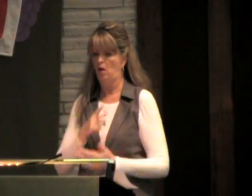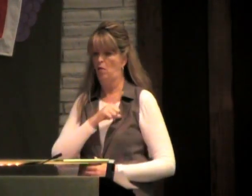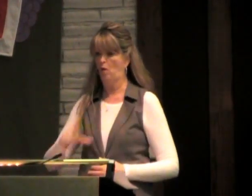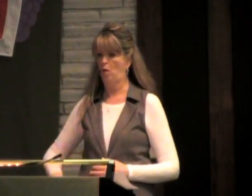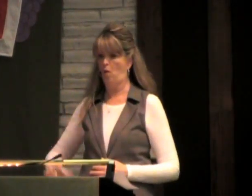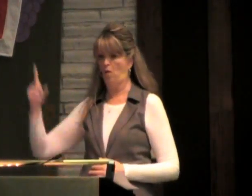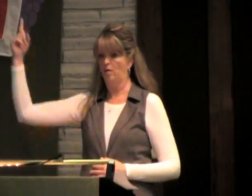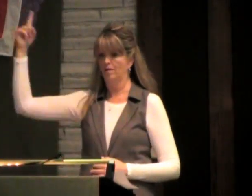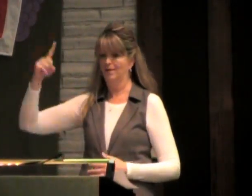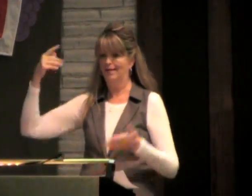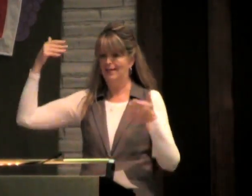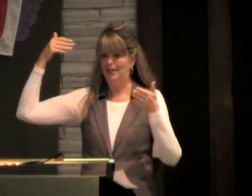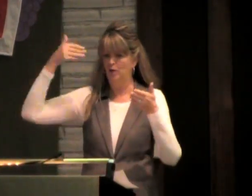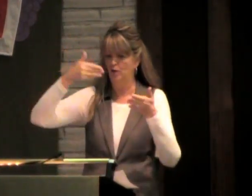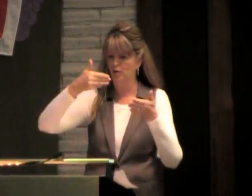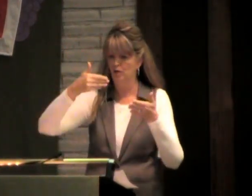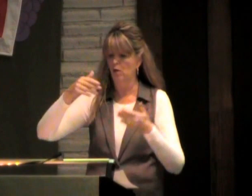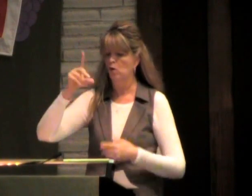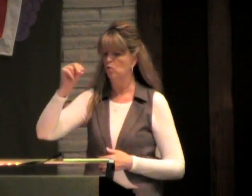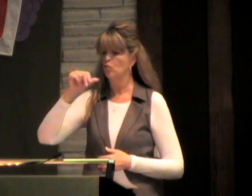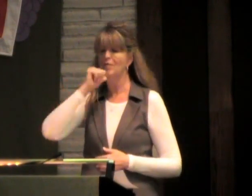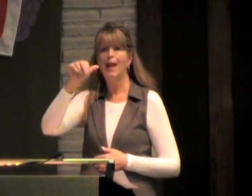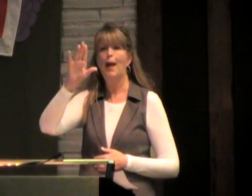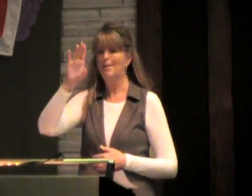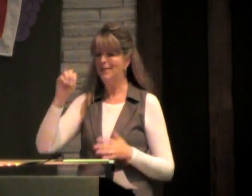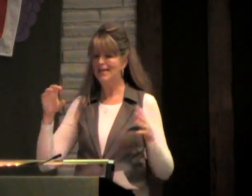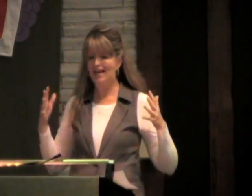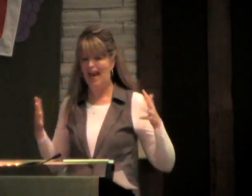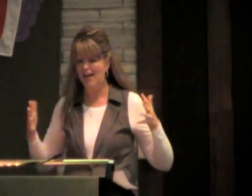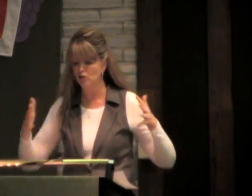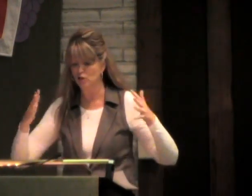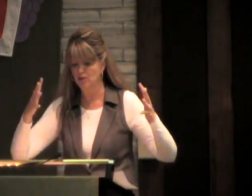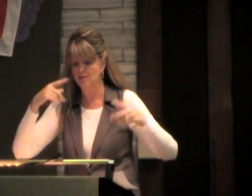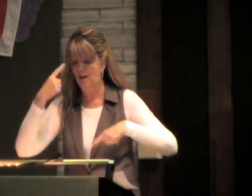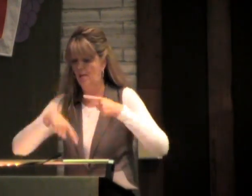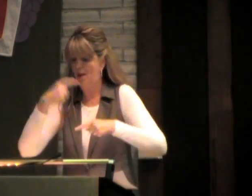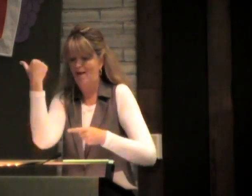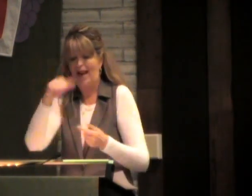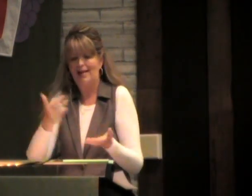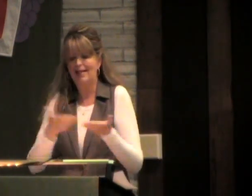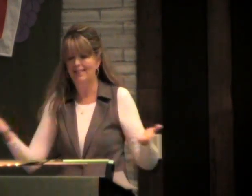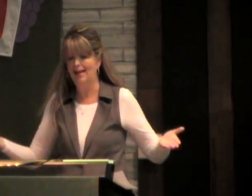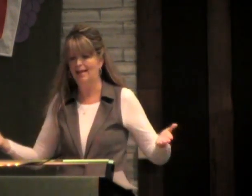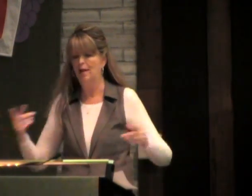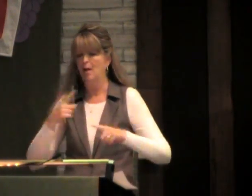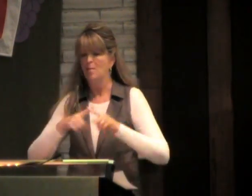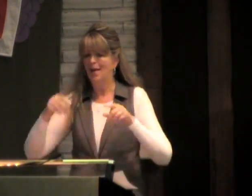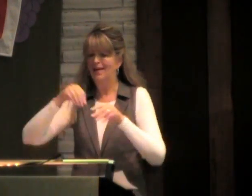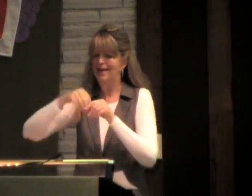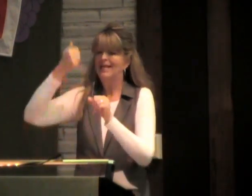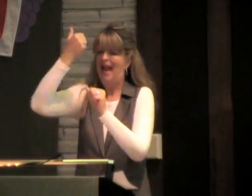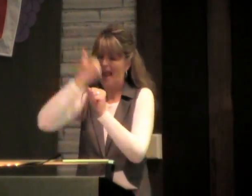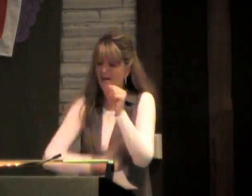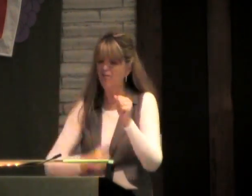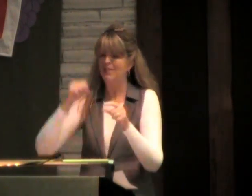all. The Lord is near. Do not be anxious about anything, but in